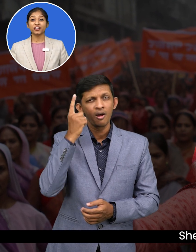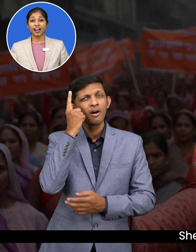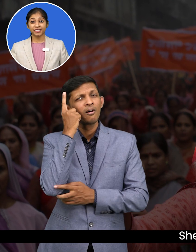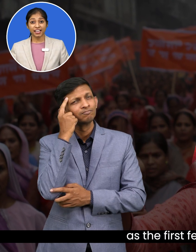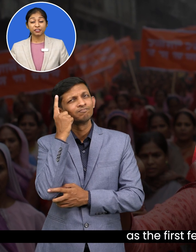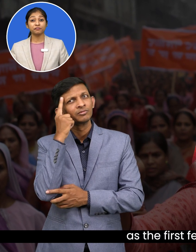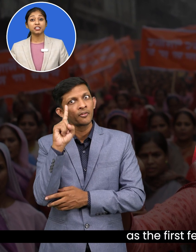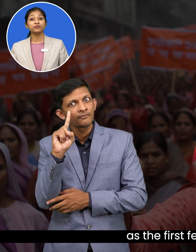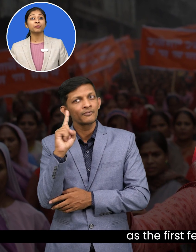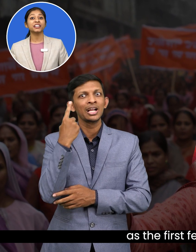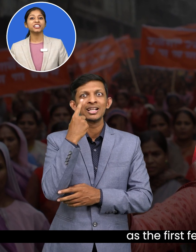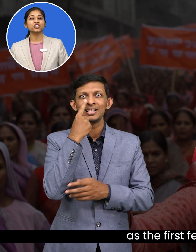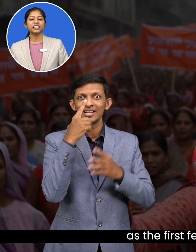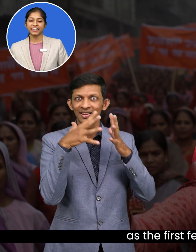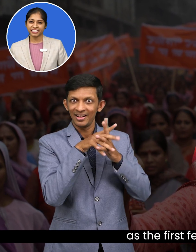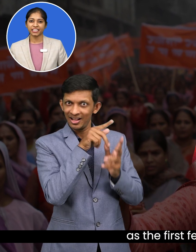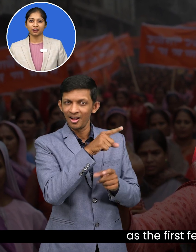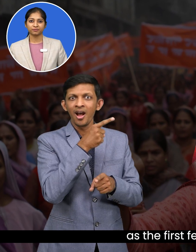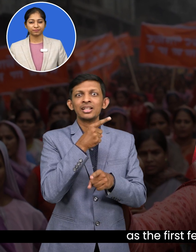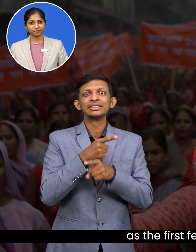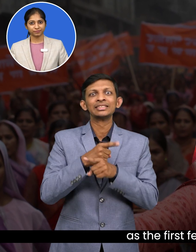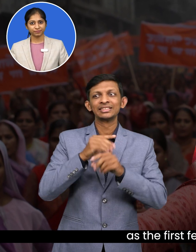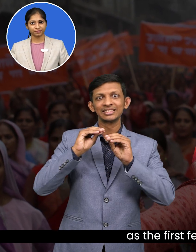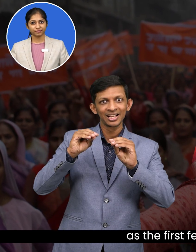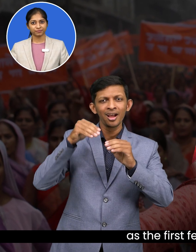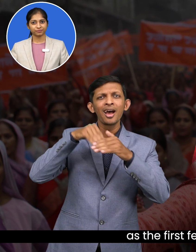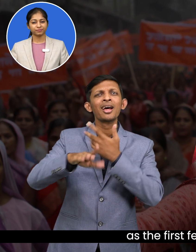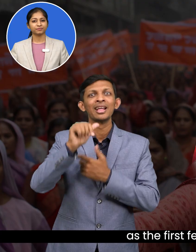She is regarded as the first female teacher in India.